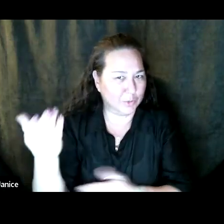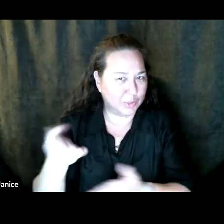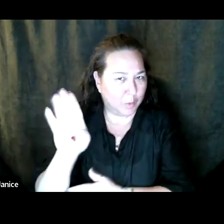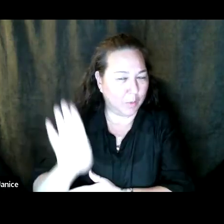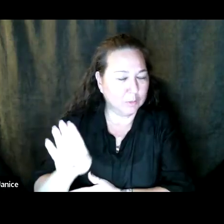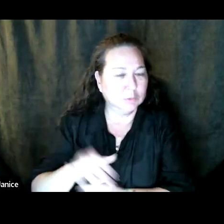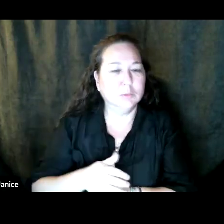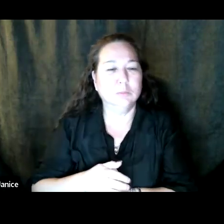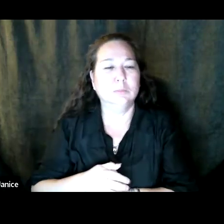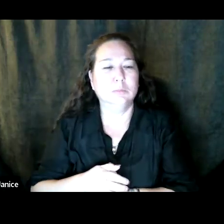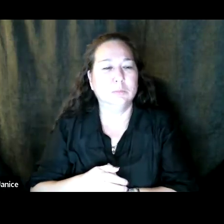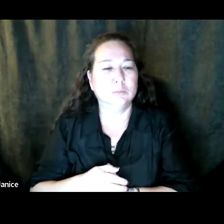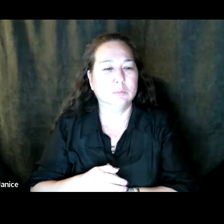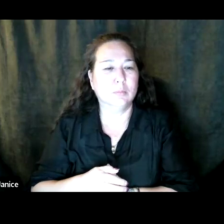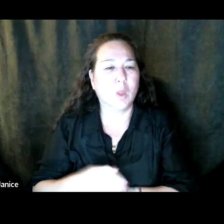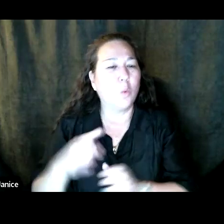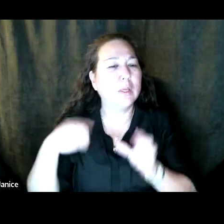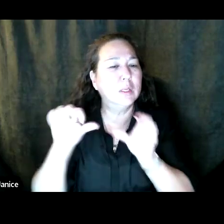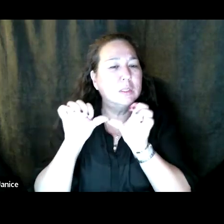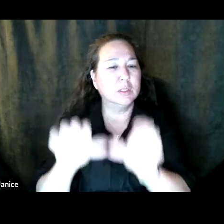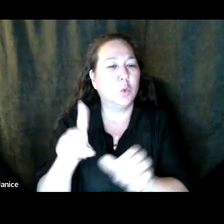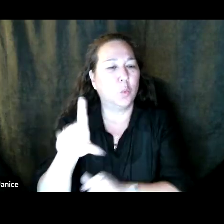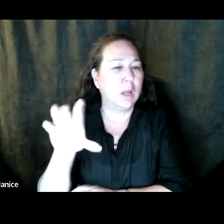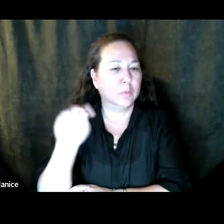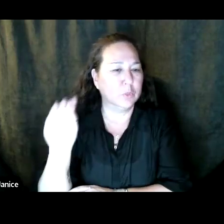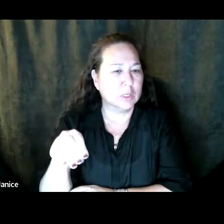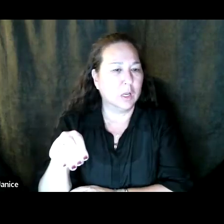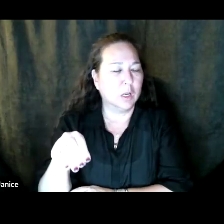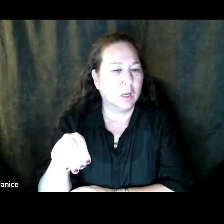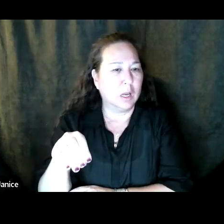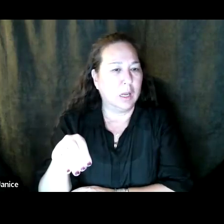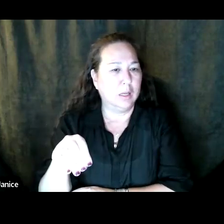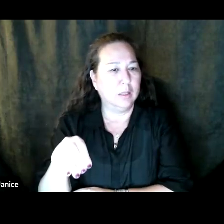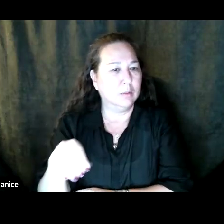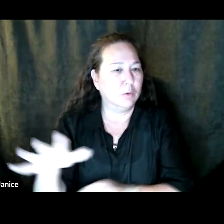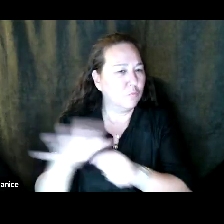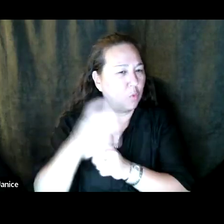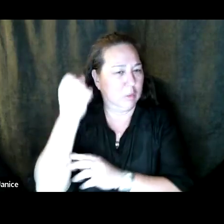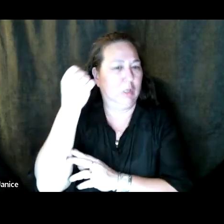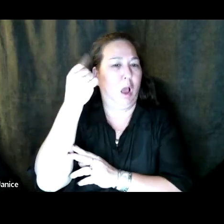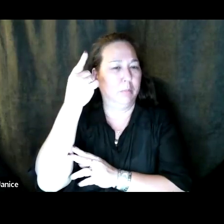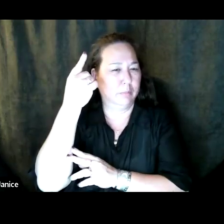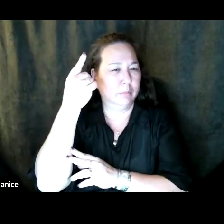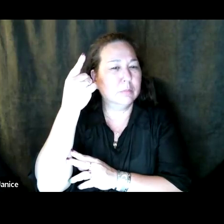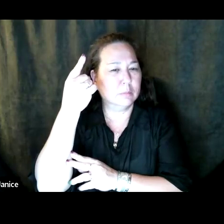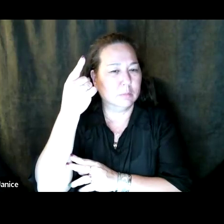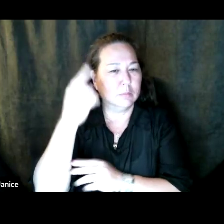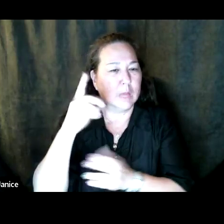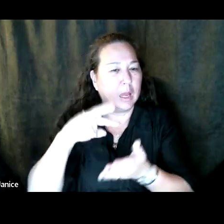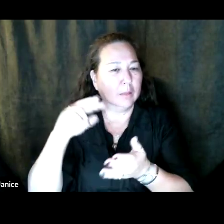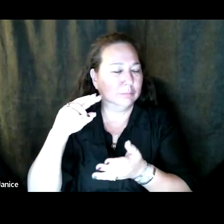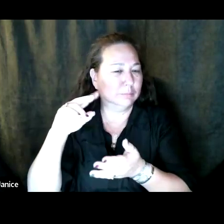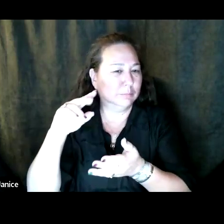100% competency determination in all 3 MCAS subjects for all students. We have a